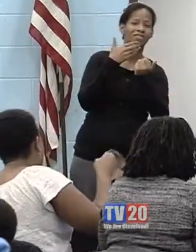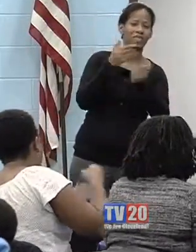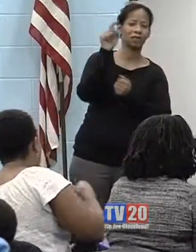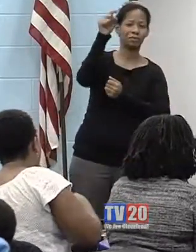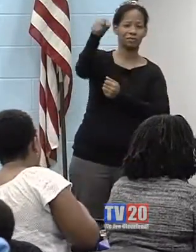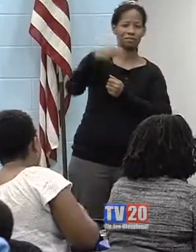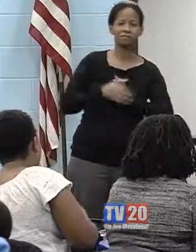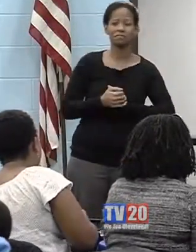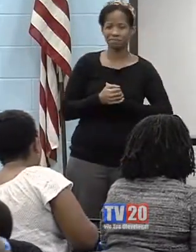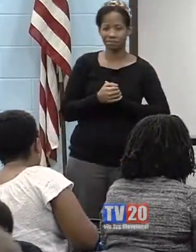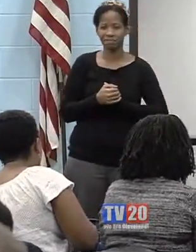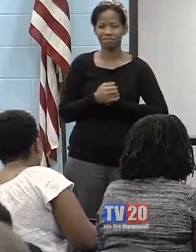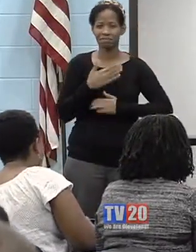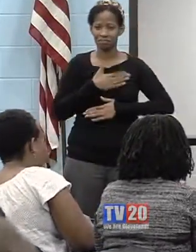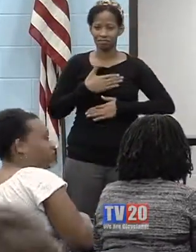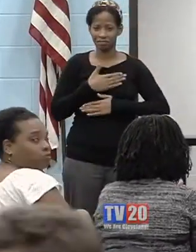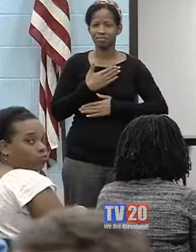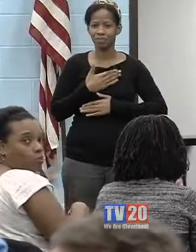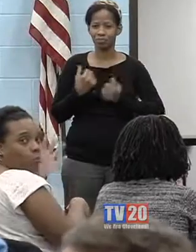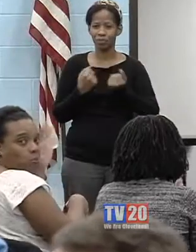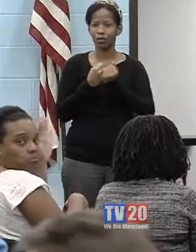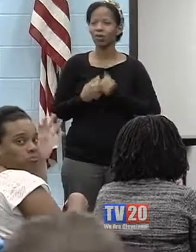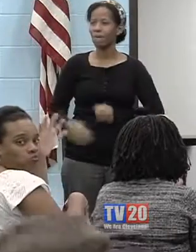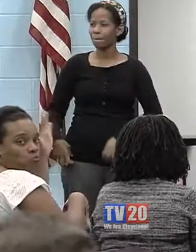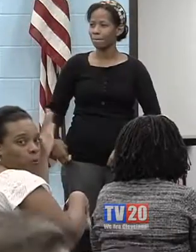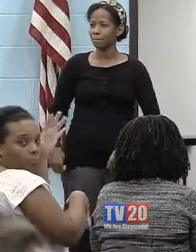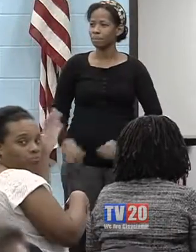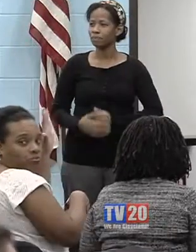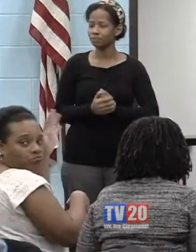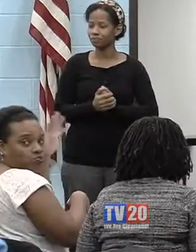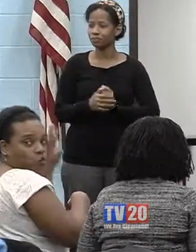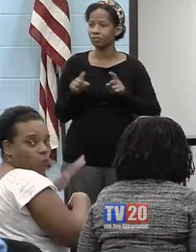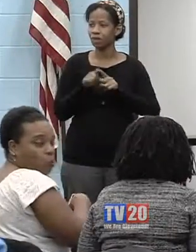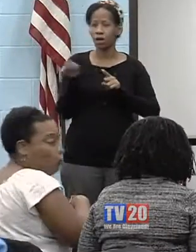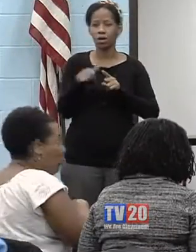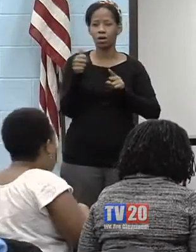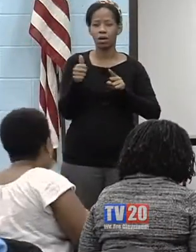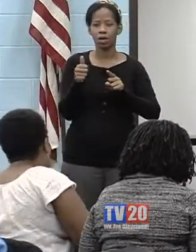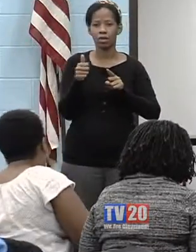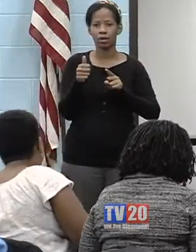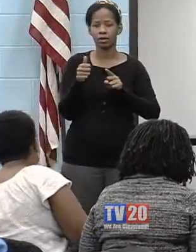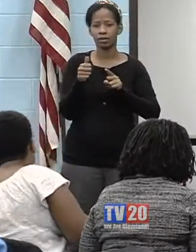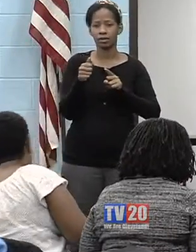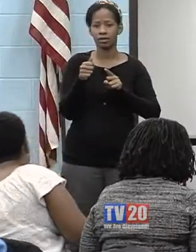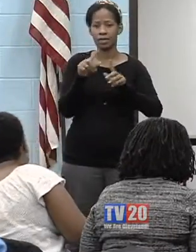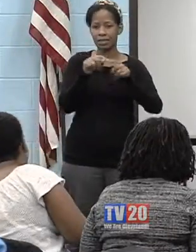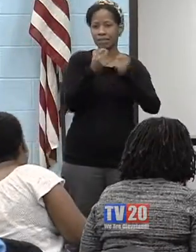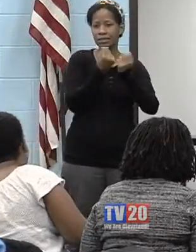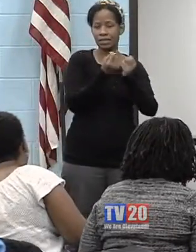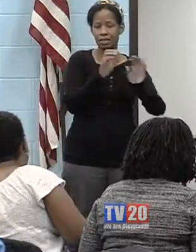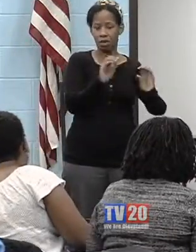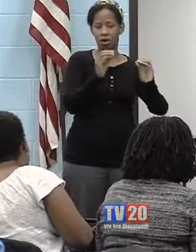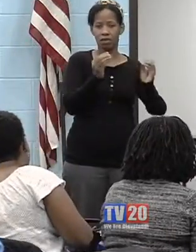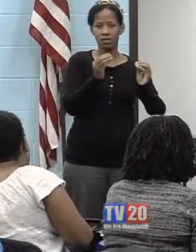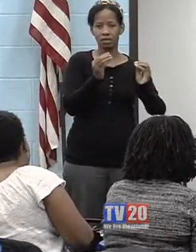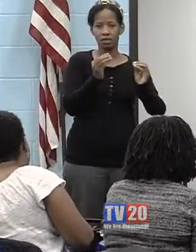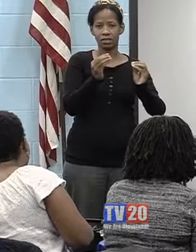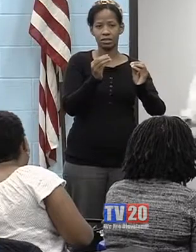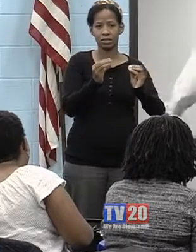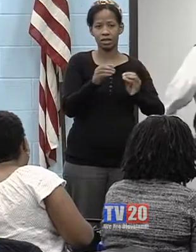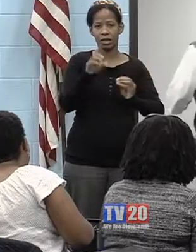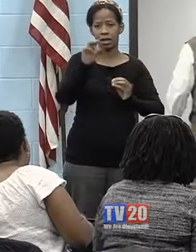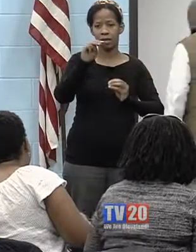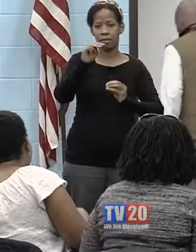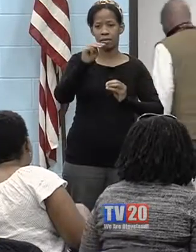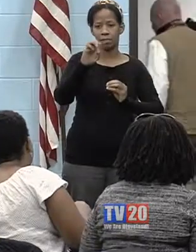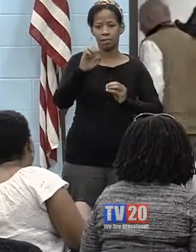the Congresswoman. We appreciate her support. Also from Mayor Jackson's office, we have Ms. McDougal